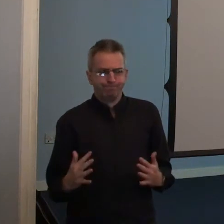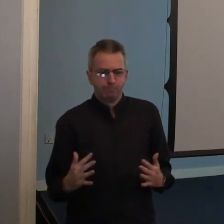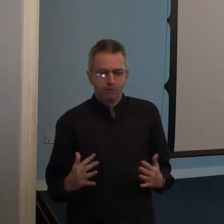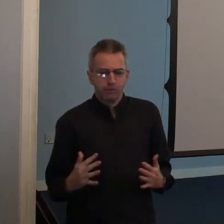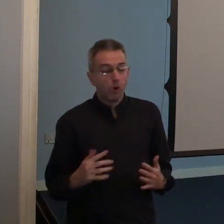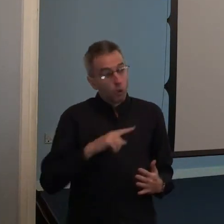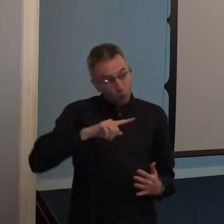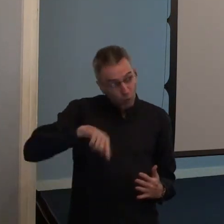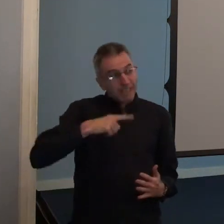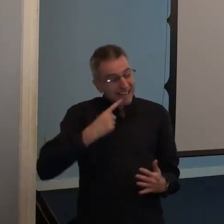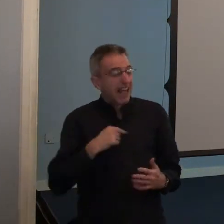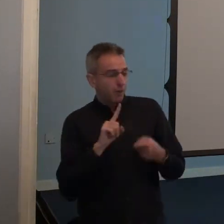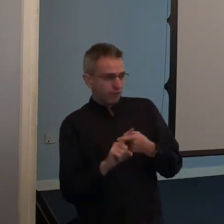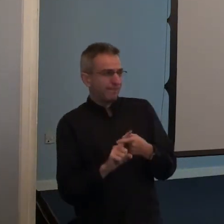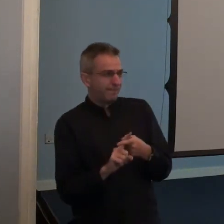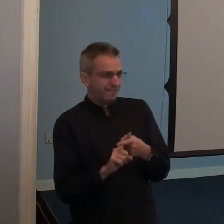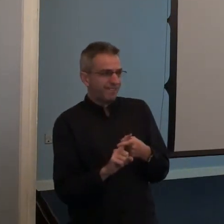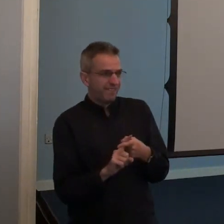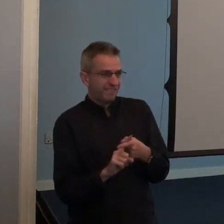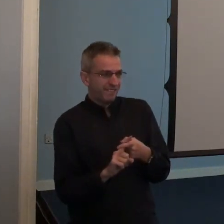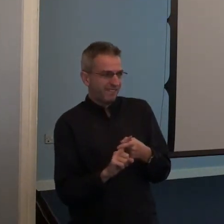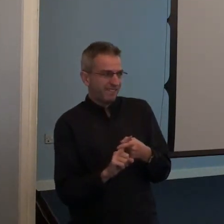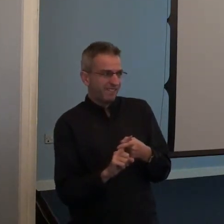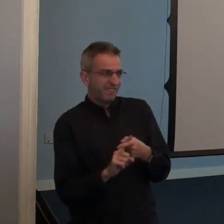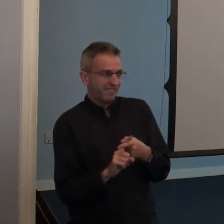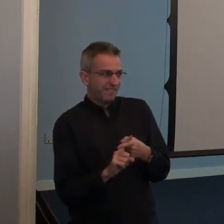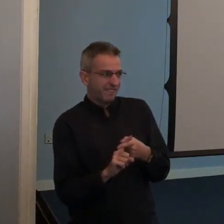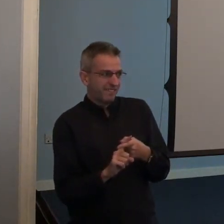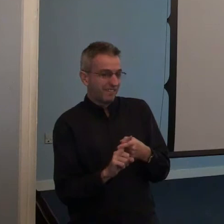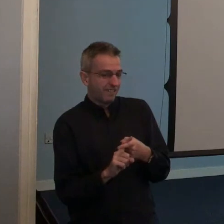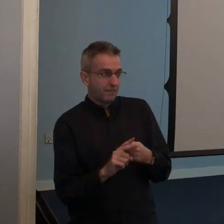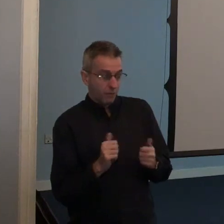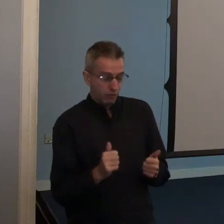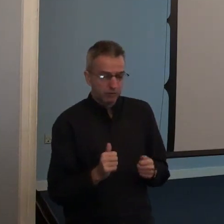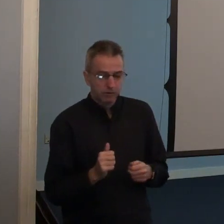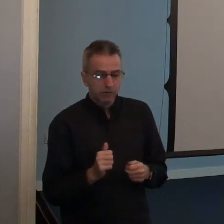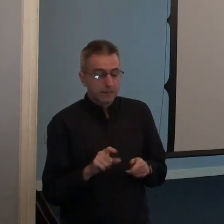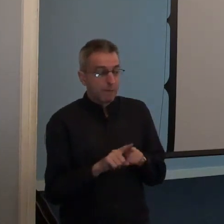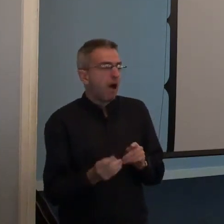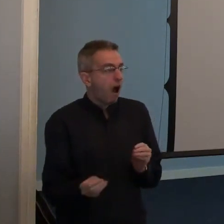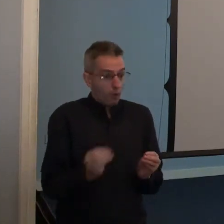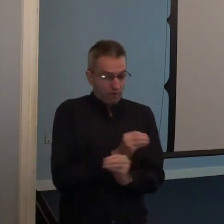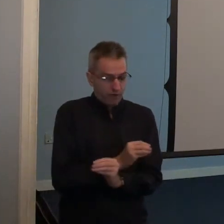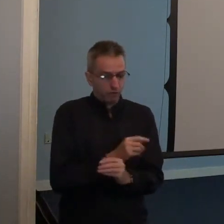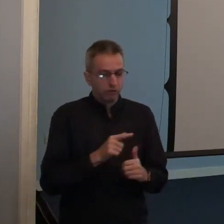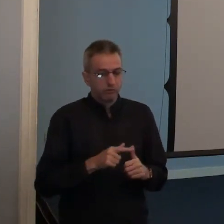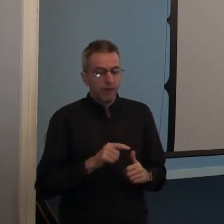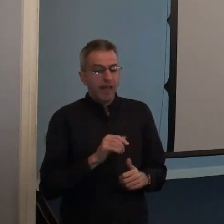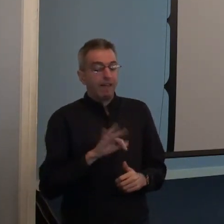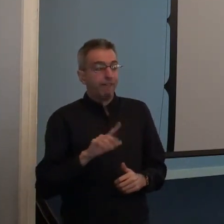And then maybe after the discussions, they disagreed. They would mark disagree, that genes shouldn't be removed. So we would say that was a positive change.